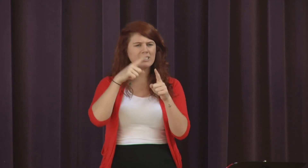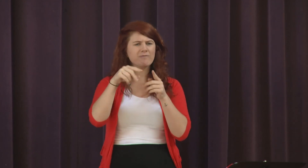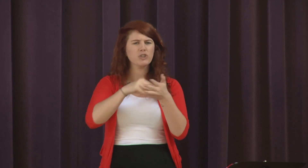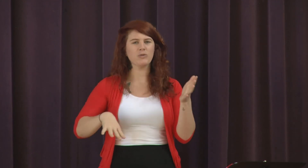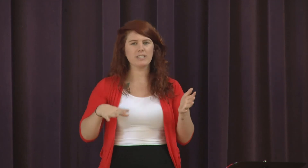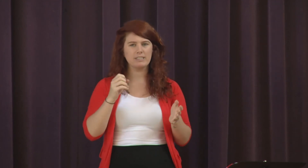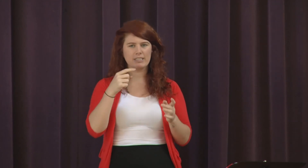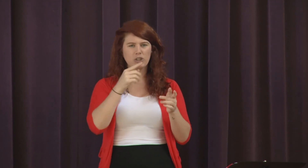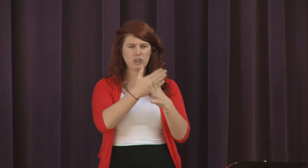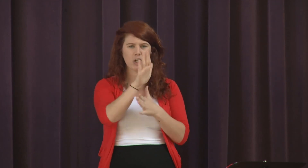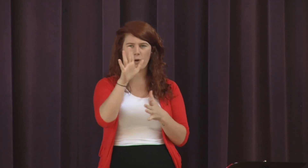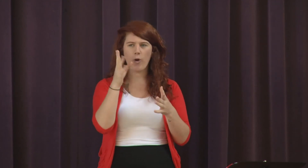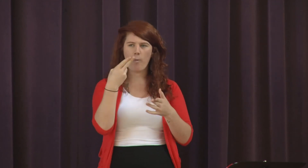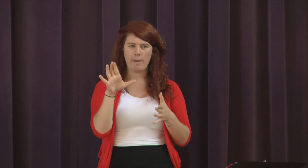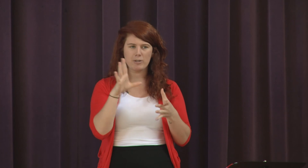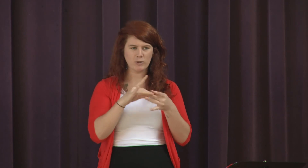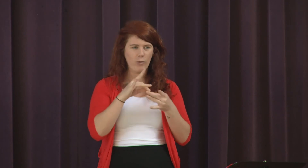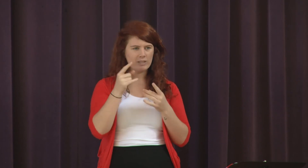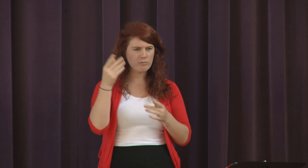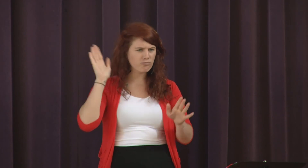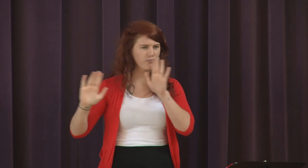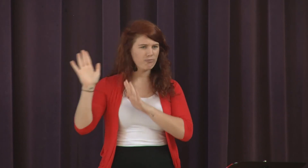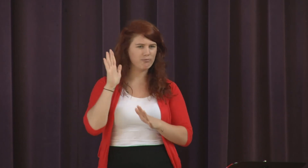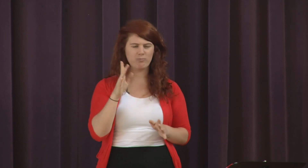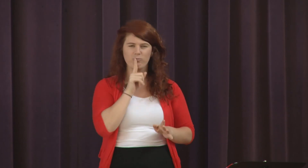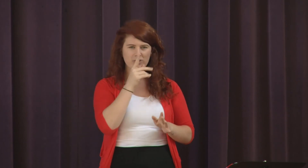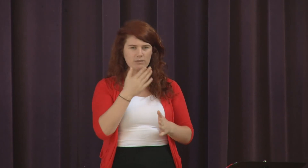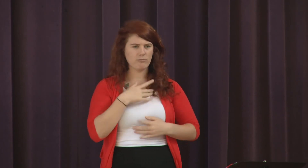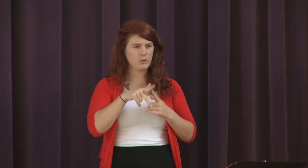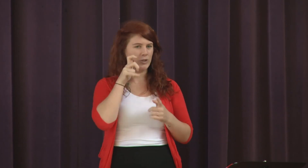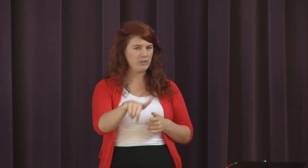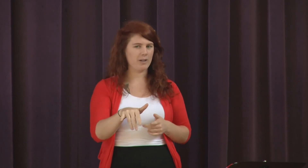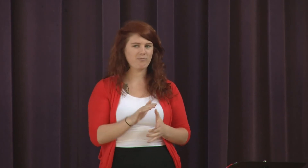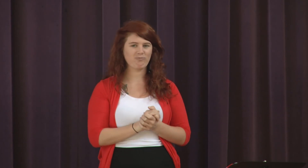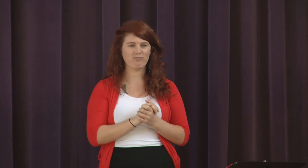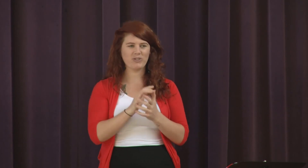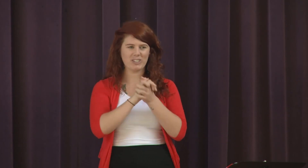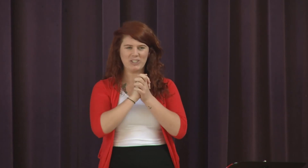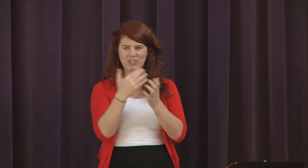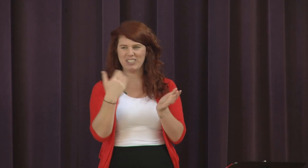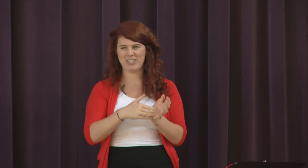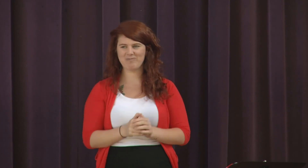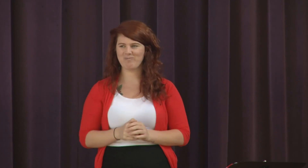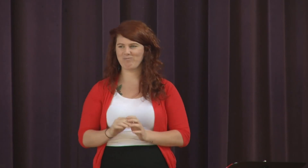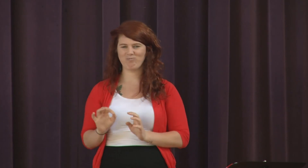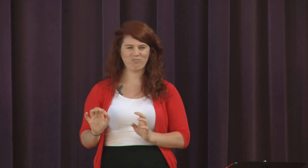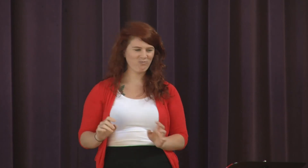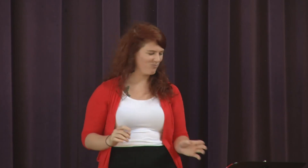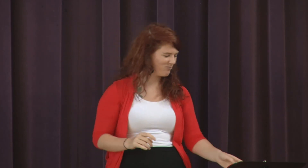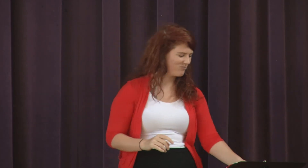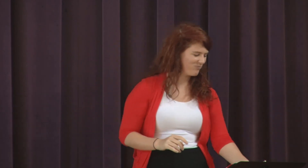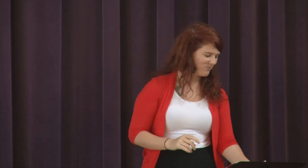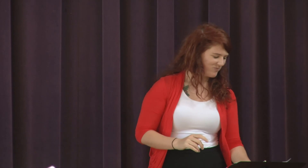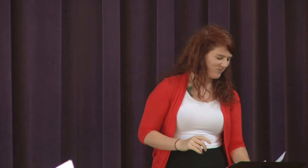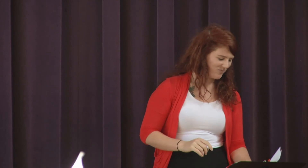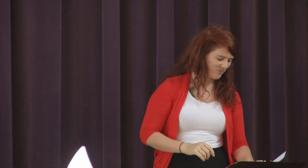you for all that you've done in receiving this fine honor. Make sure that you meet the current Gallaudet students and share your stories with us during homecoming